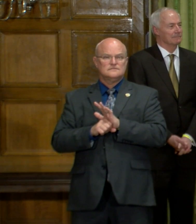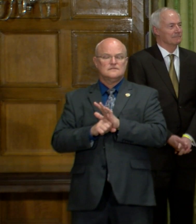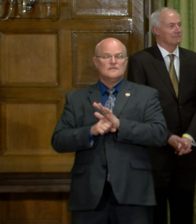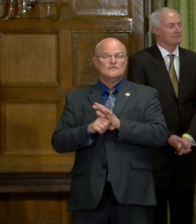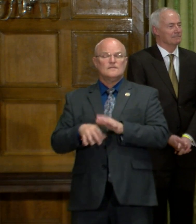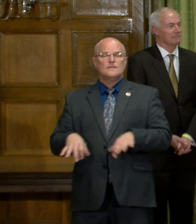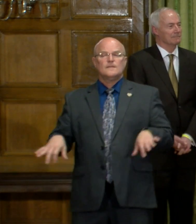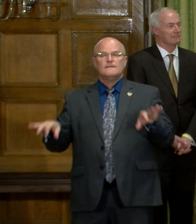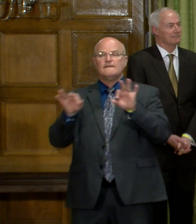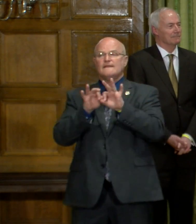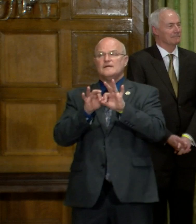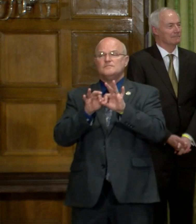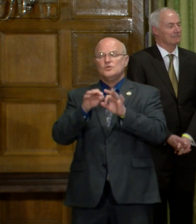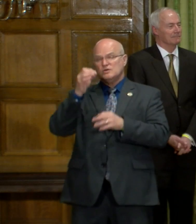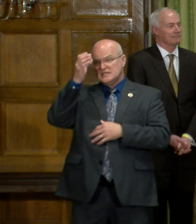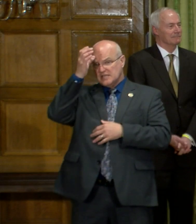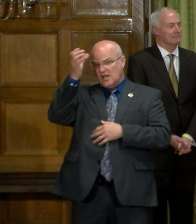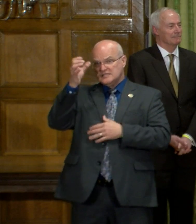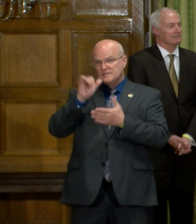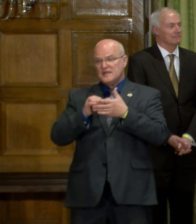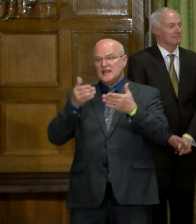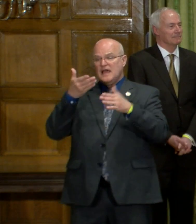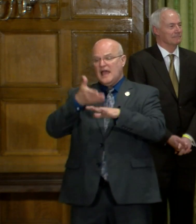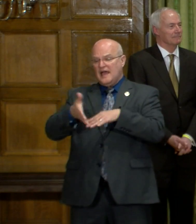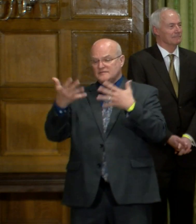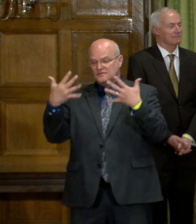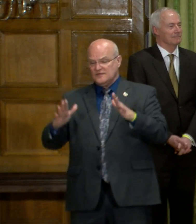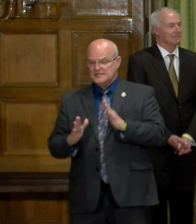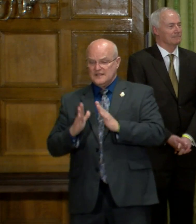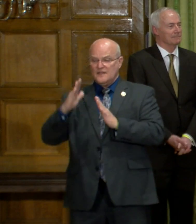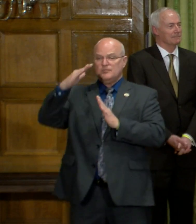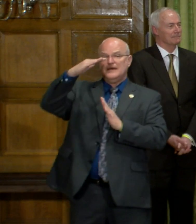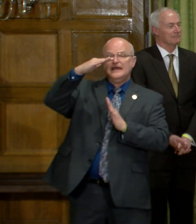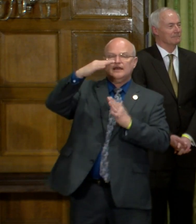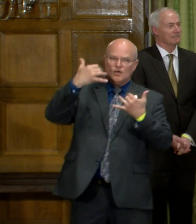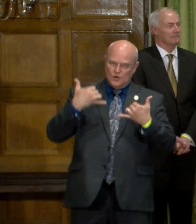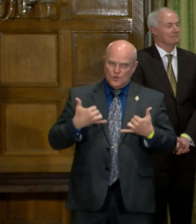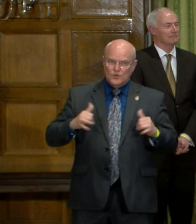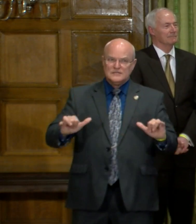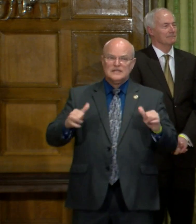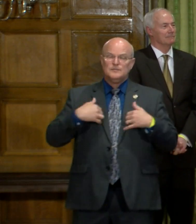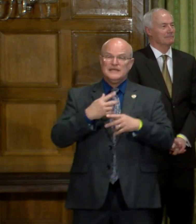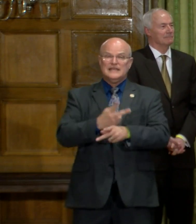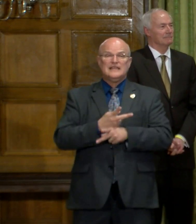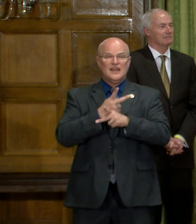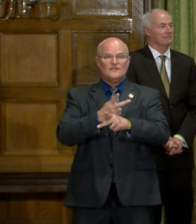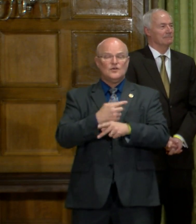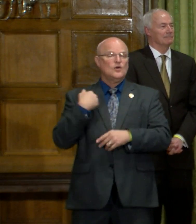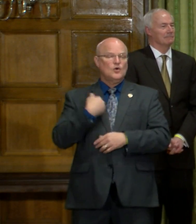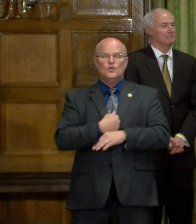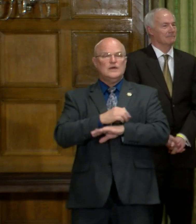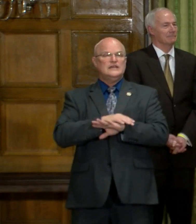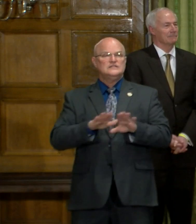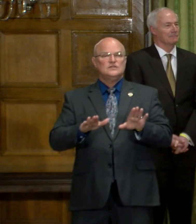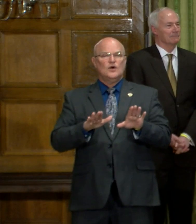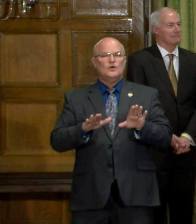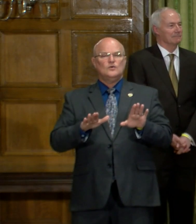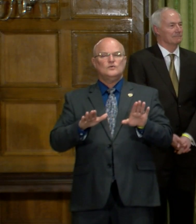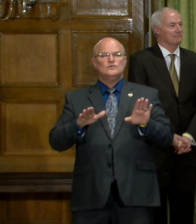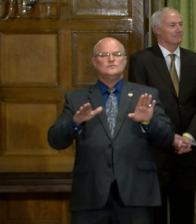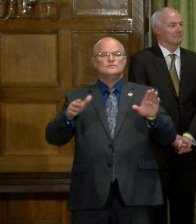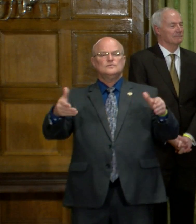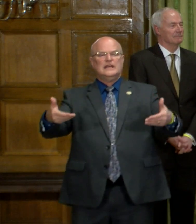very important concept here, though, that after we get past the peak, we're still going to have to be careful that we don't